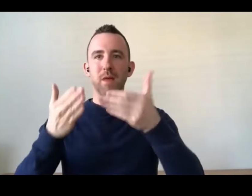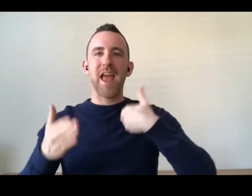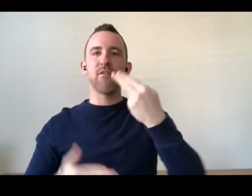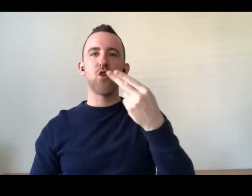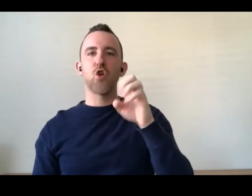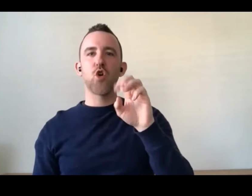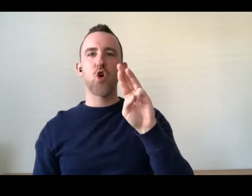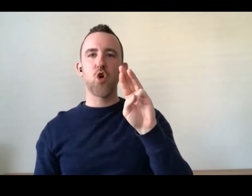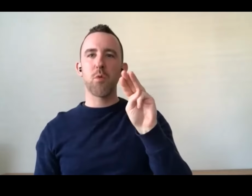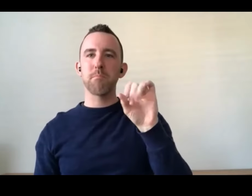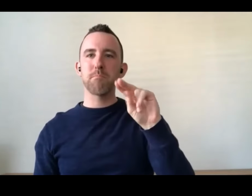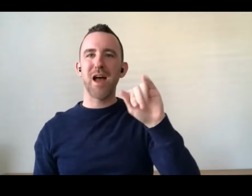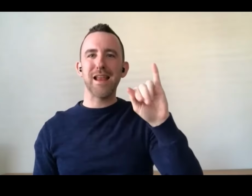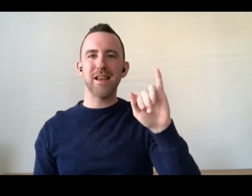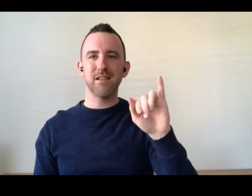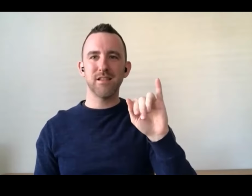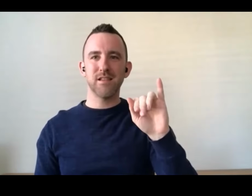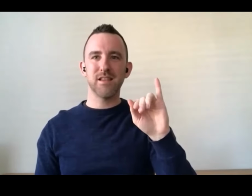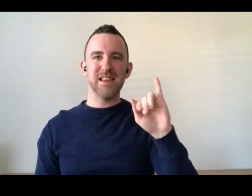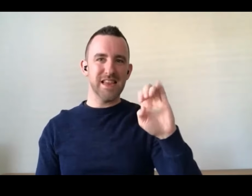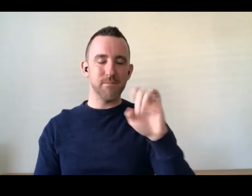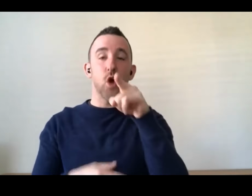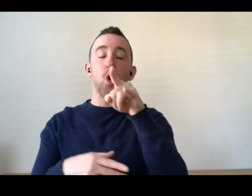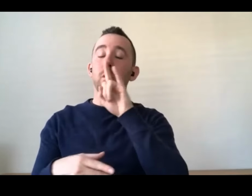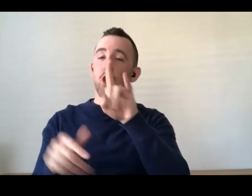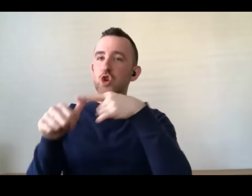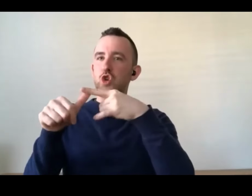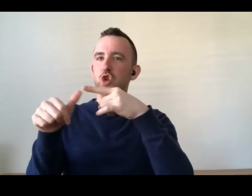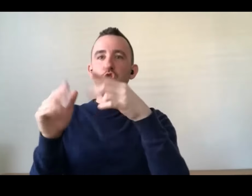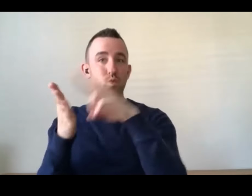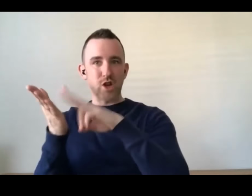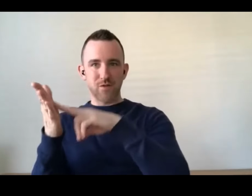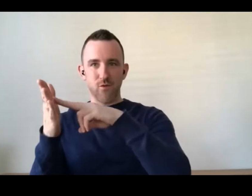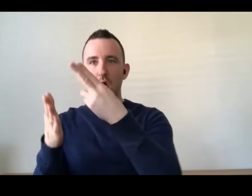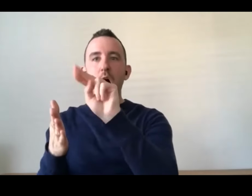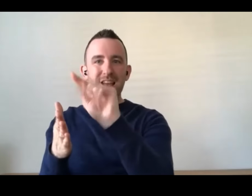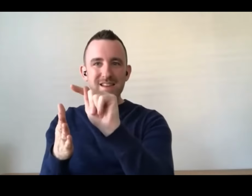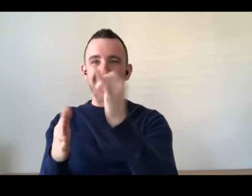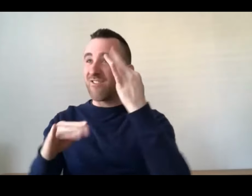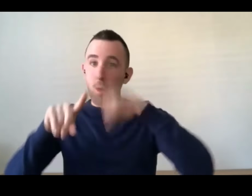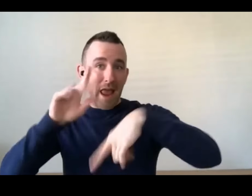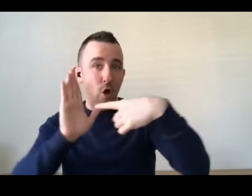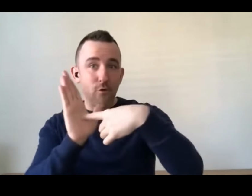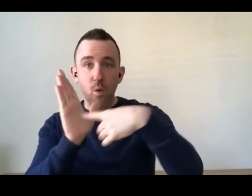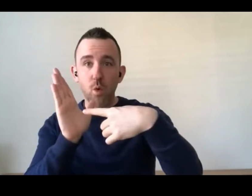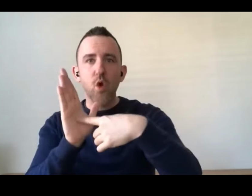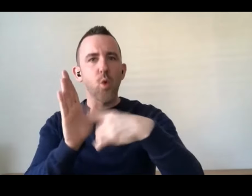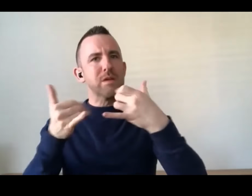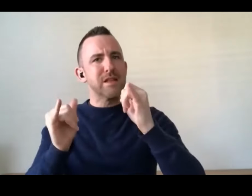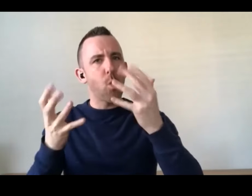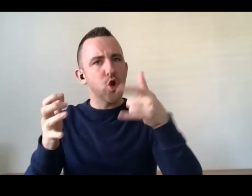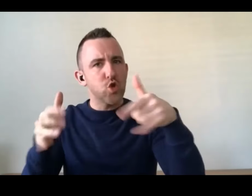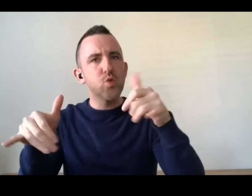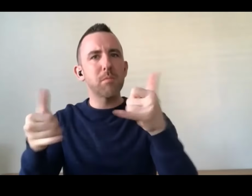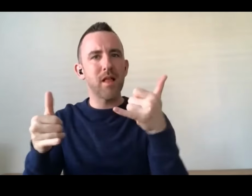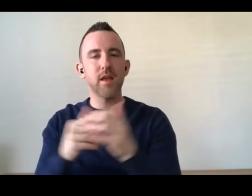this to you, obviously. So how do you play? Well, first you register for the hunt. And if you can't afford to play, we still want you to play.